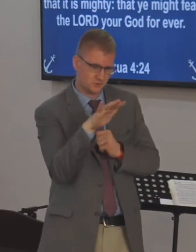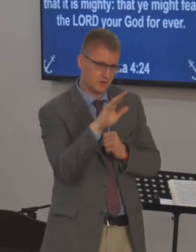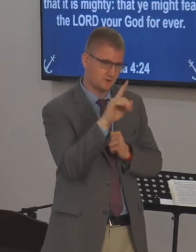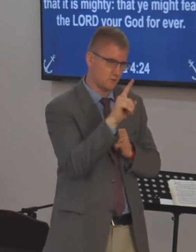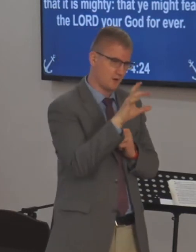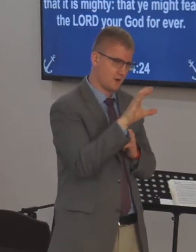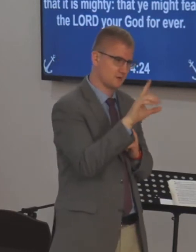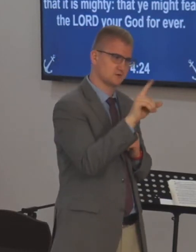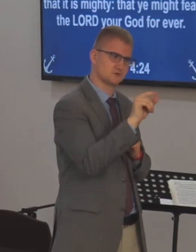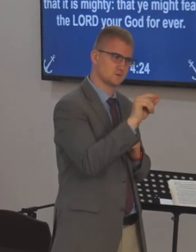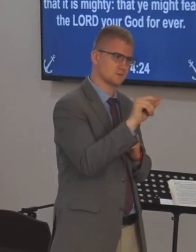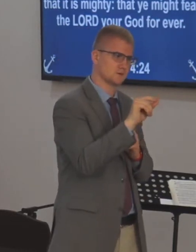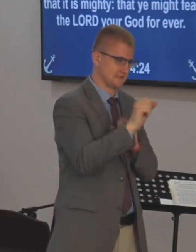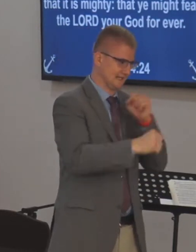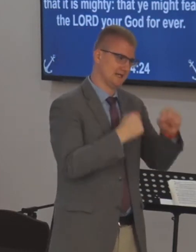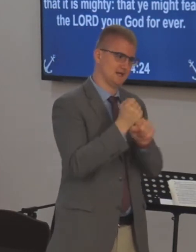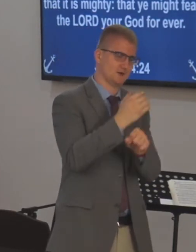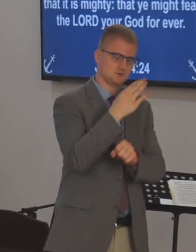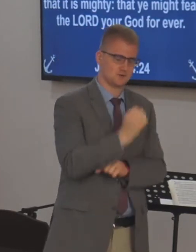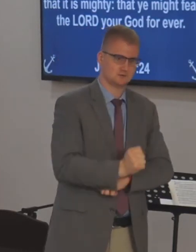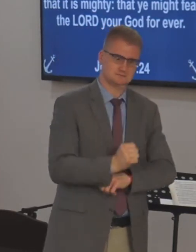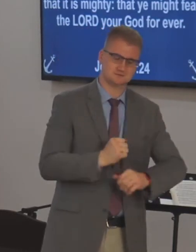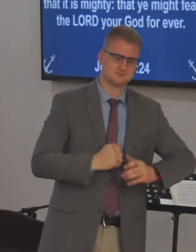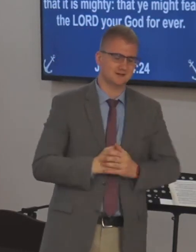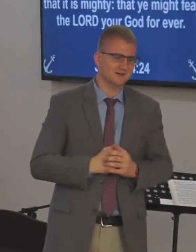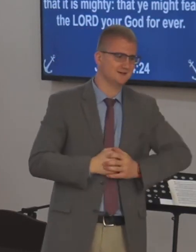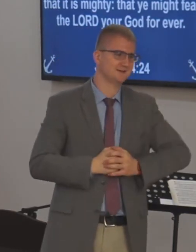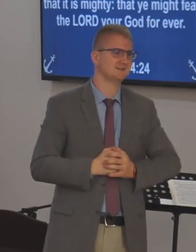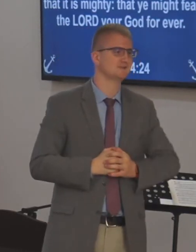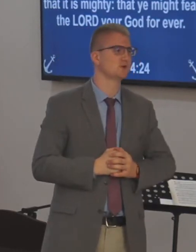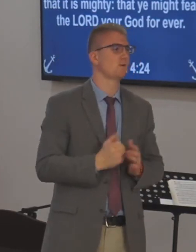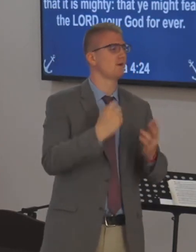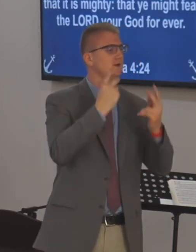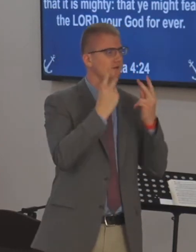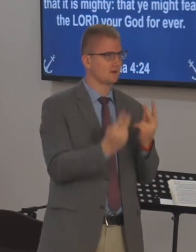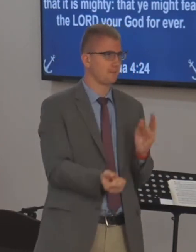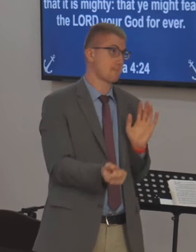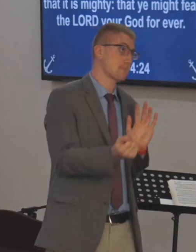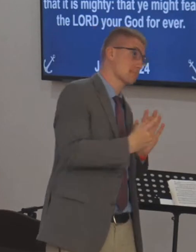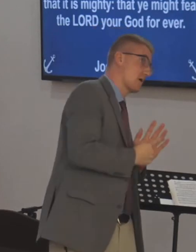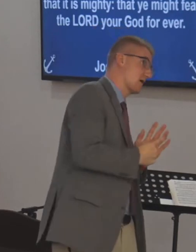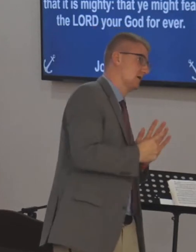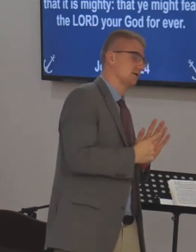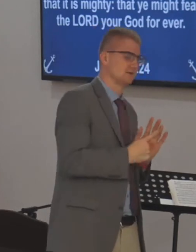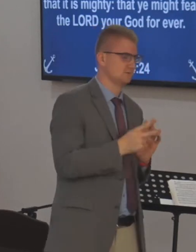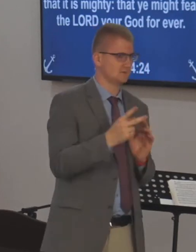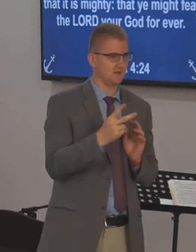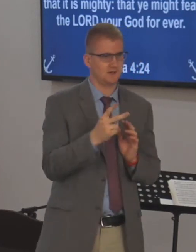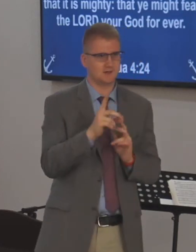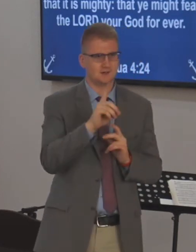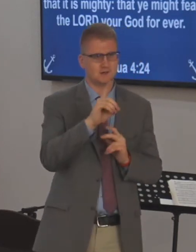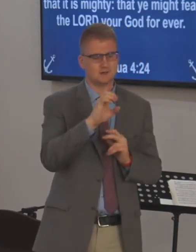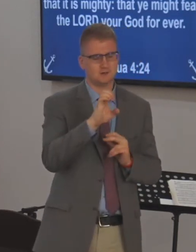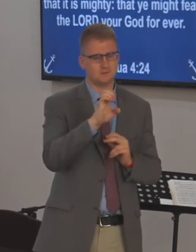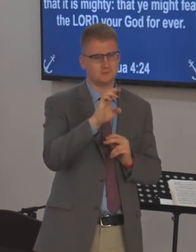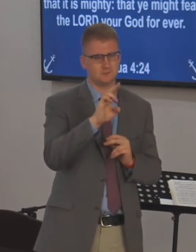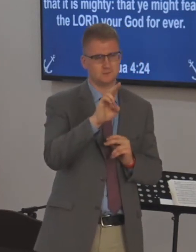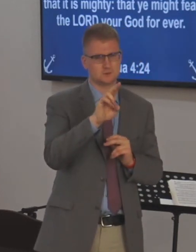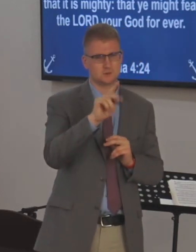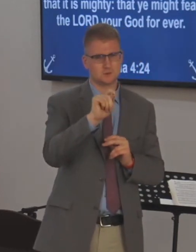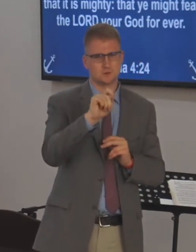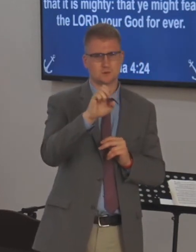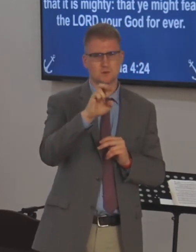age. Now go back to Deuteronomy chapter 31. So you kind of get the context that they're getting